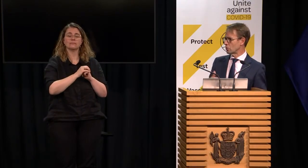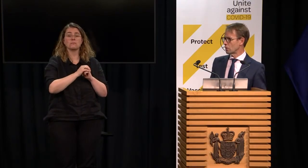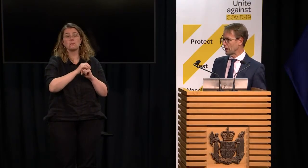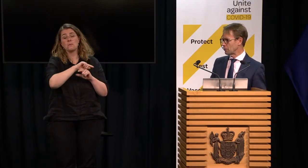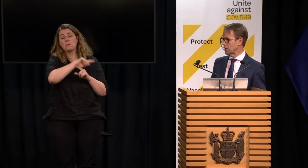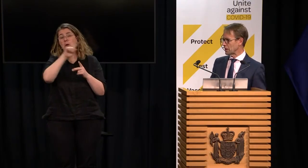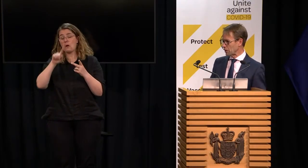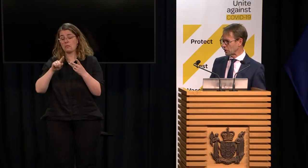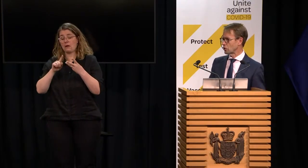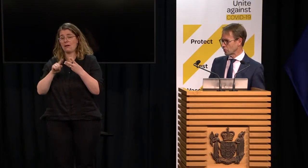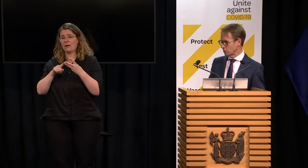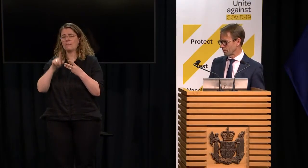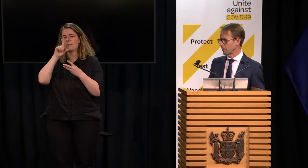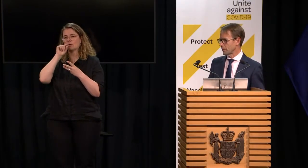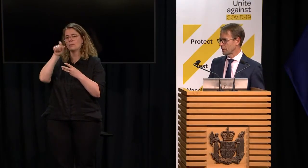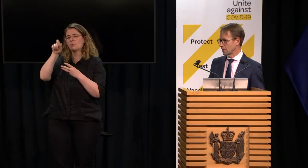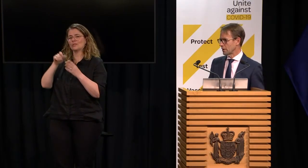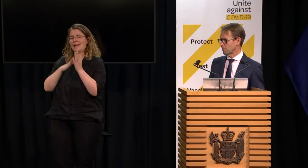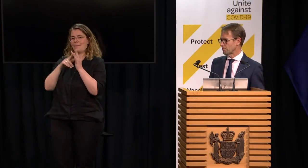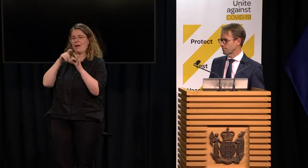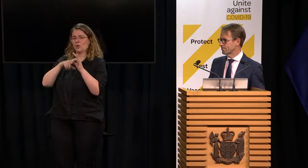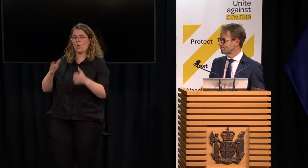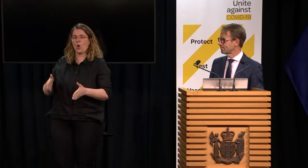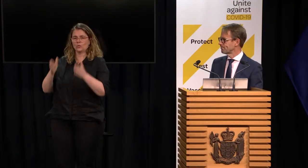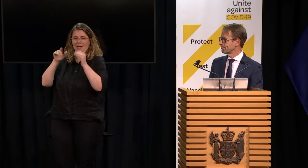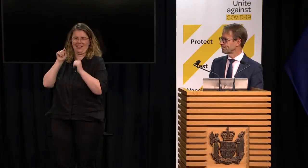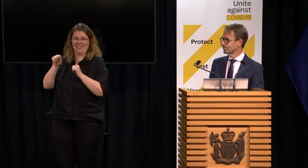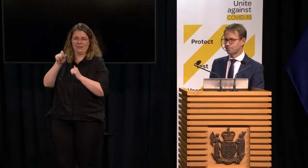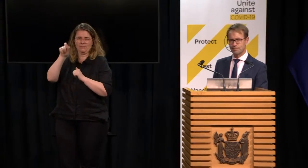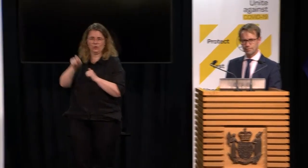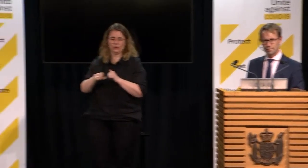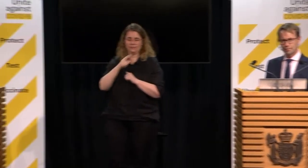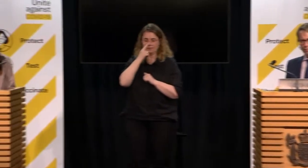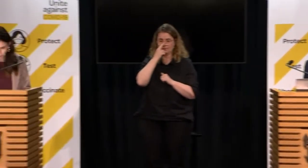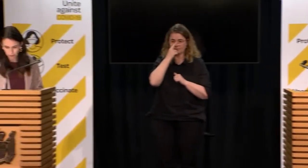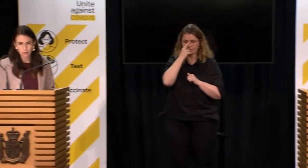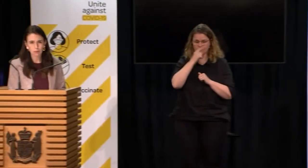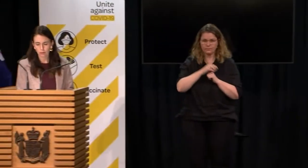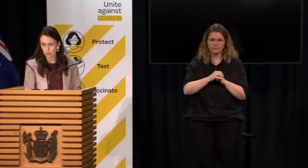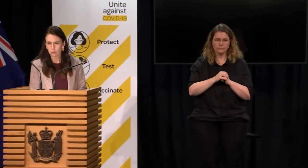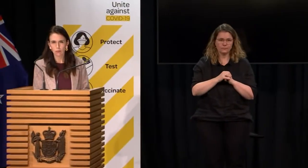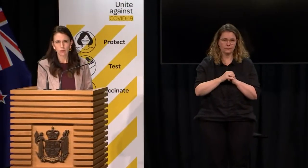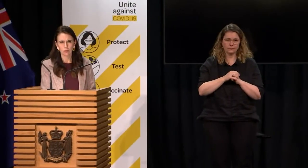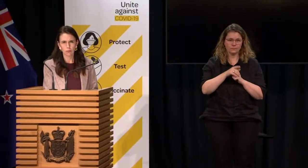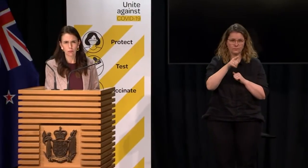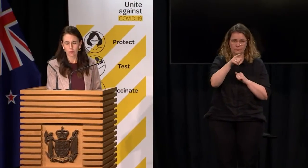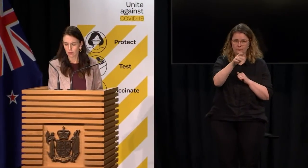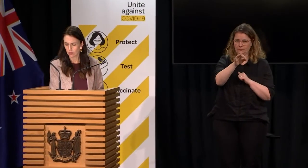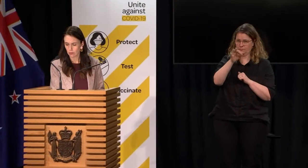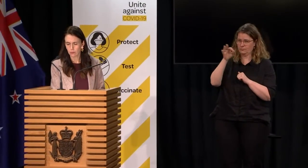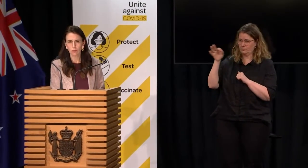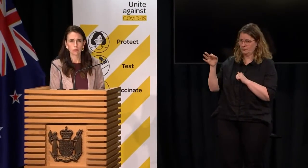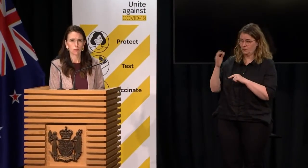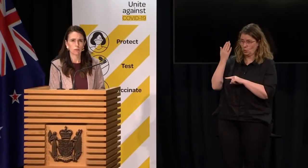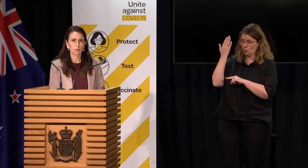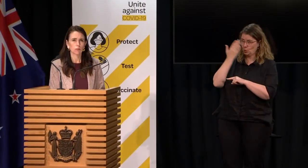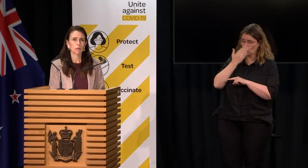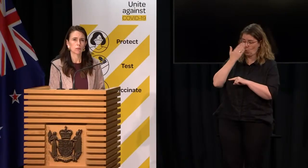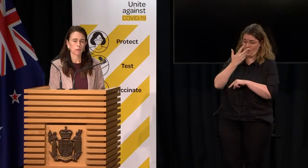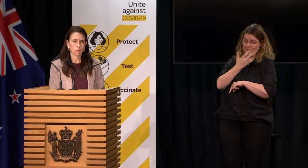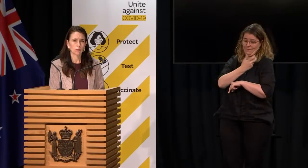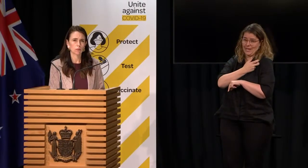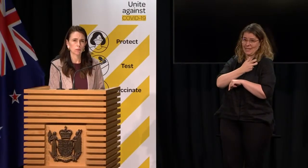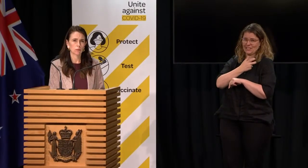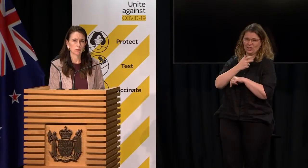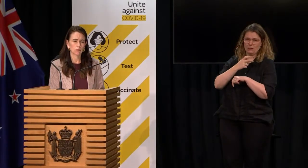someone who had been in MIQ. Yep. Okay, Jim. Is a school vaccination program, so